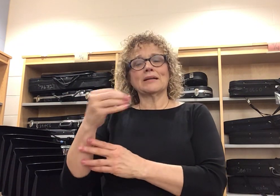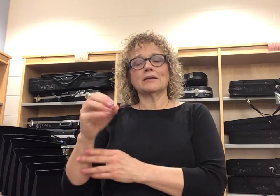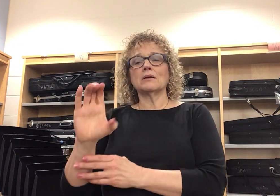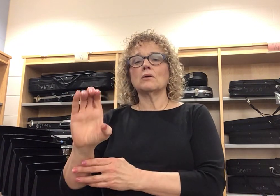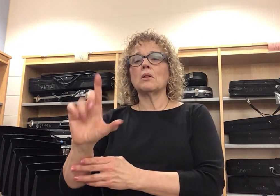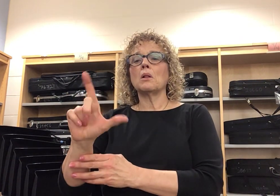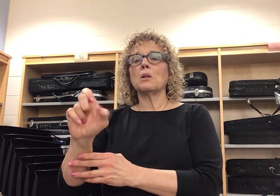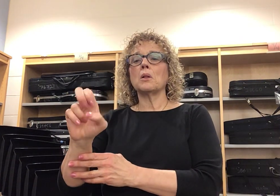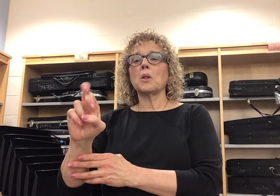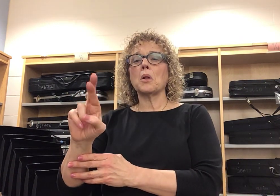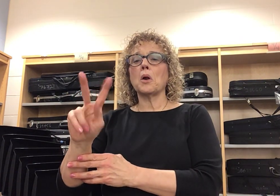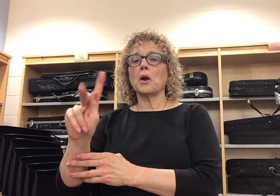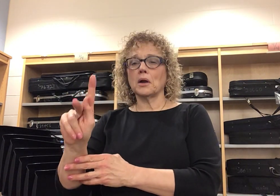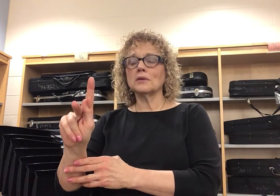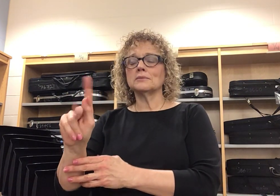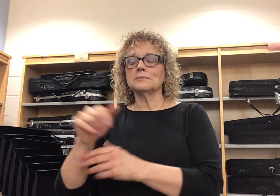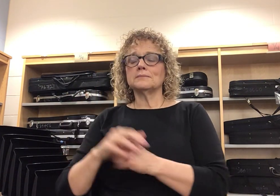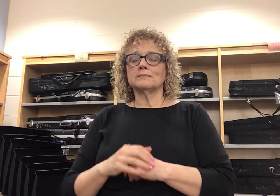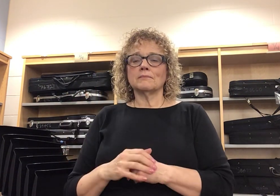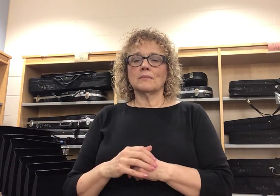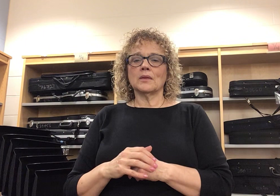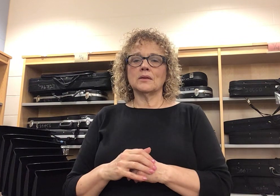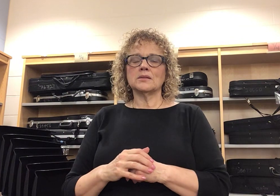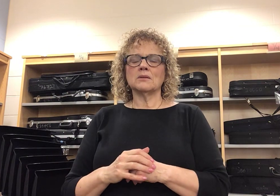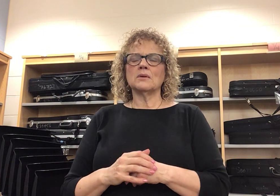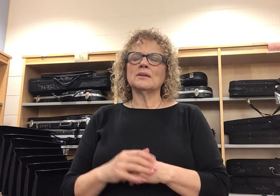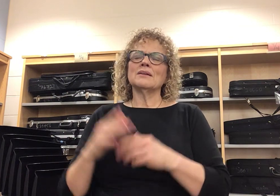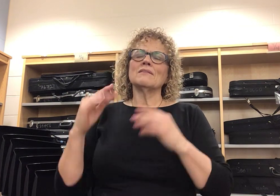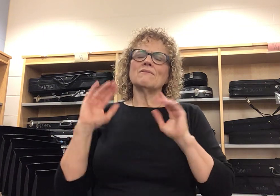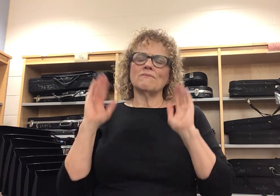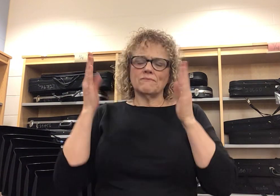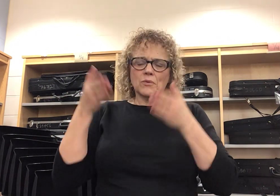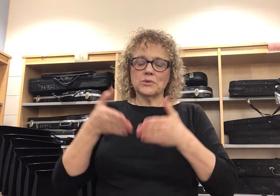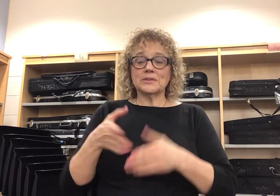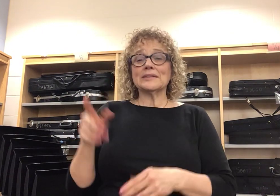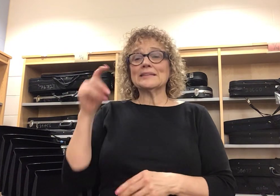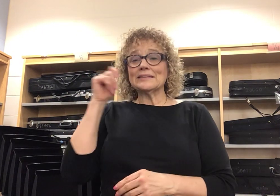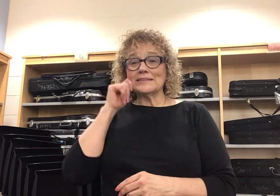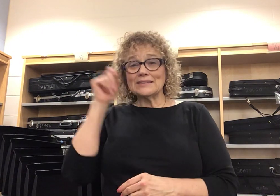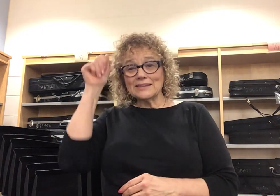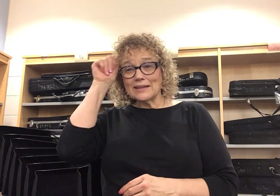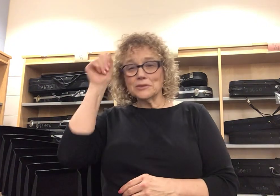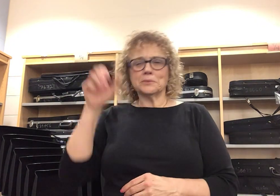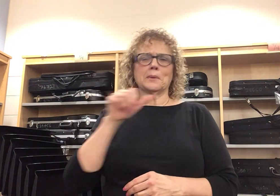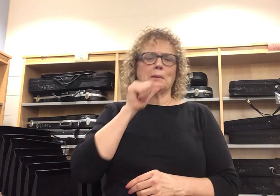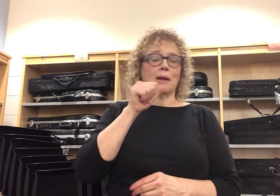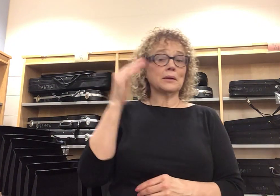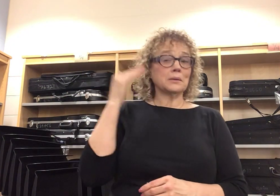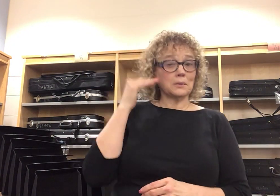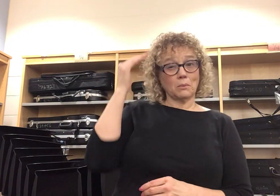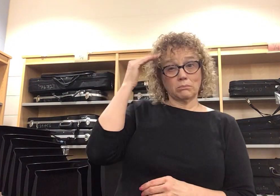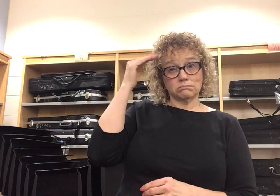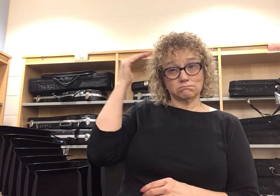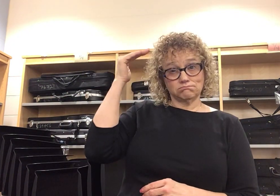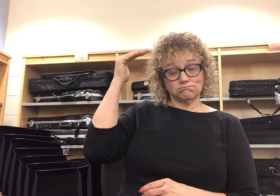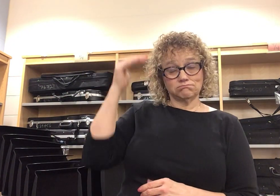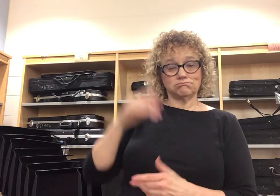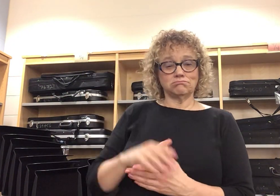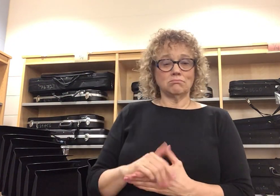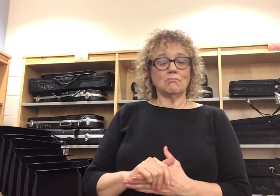So it's going to be more teenager-centered than adult-centered, although many of you write and speak like adults